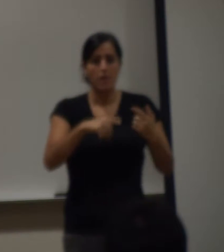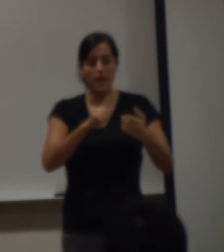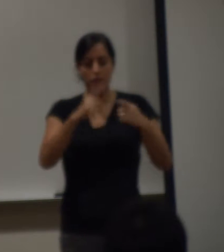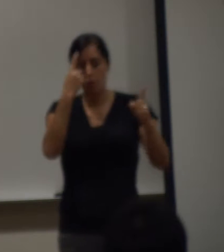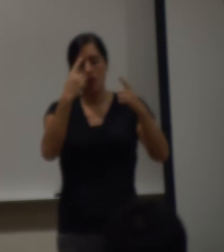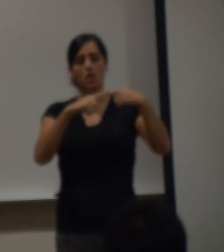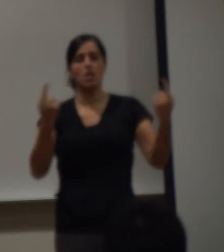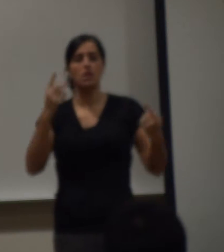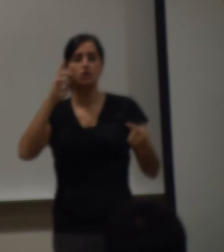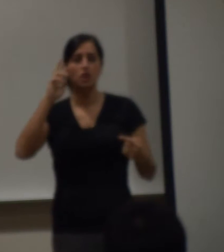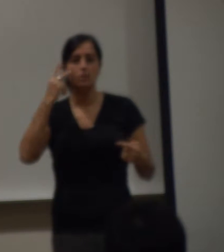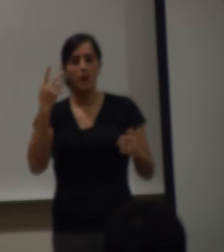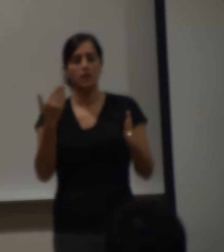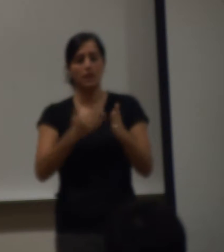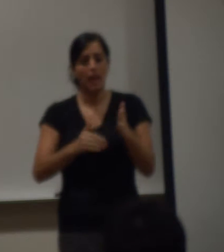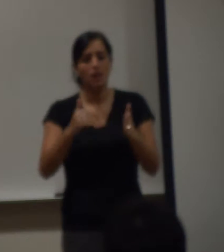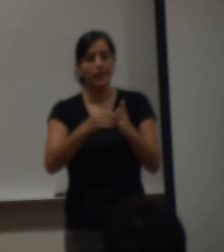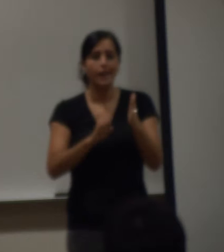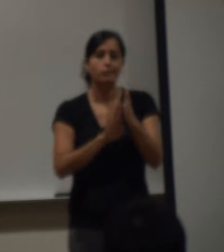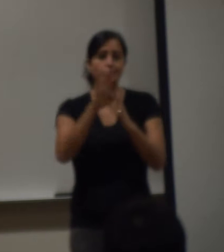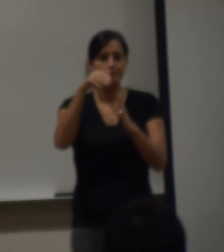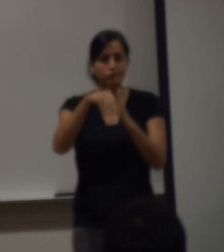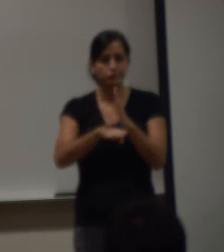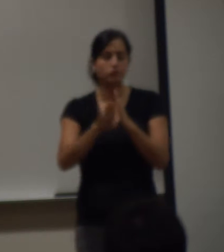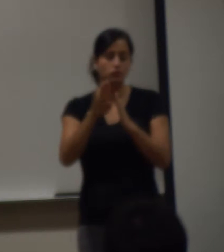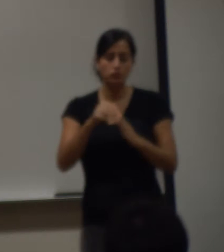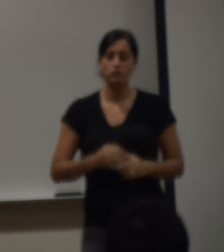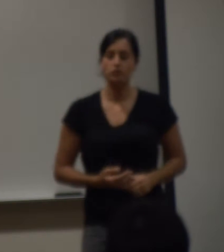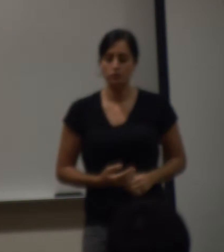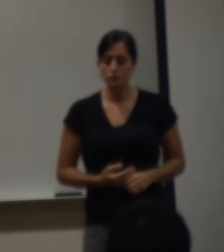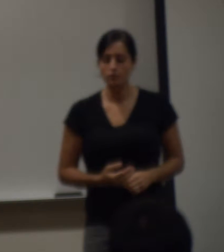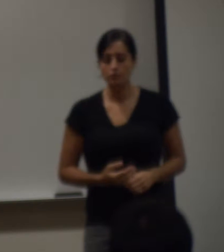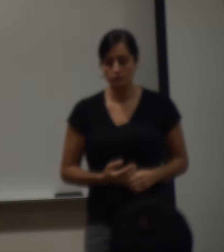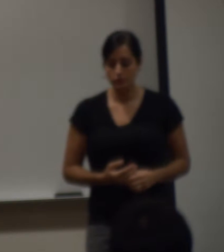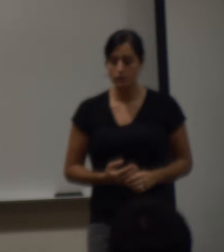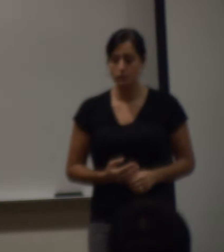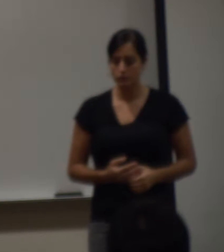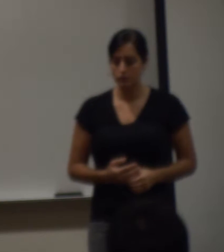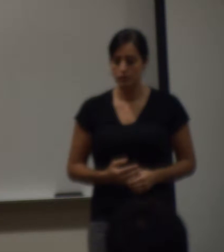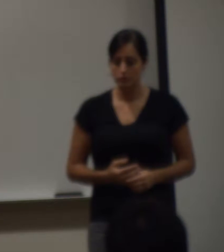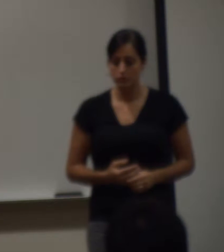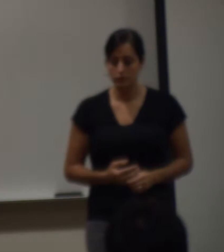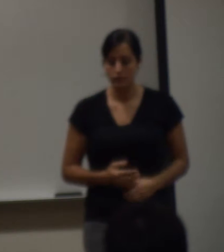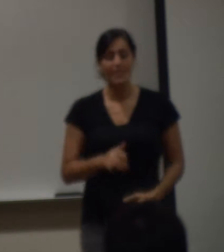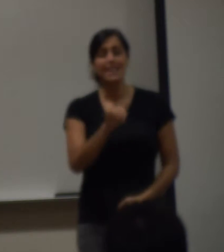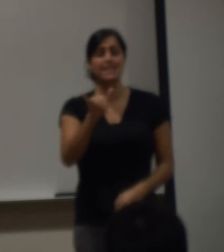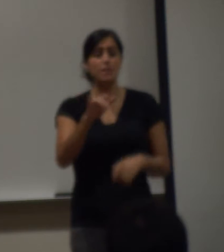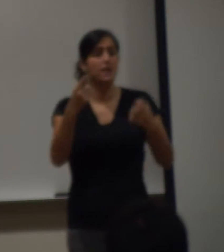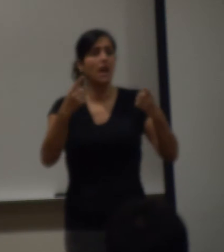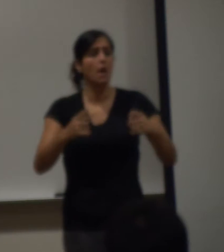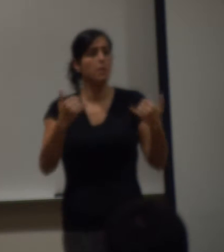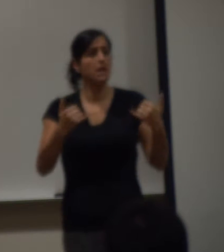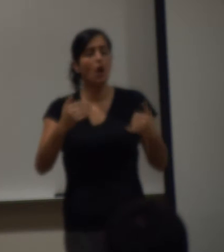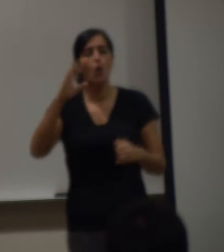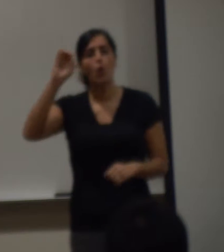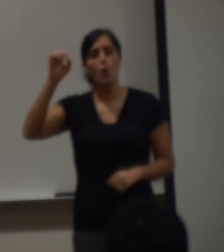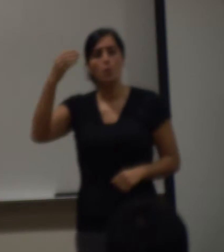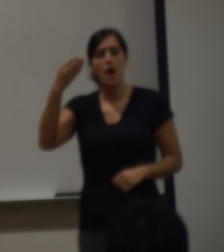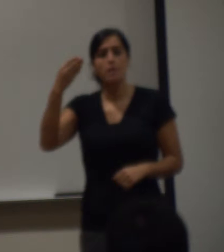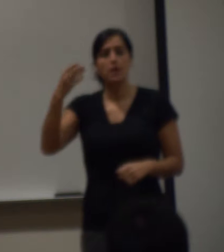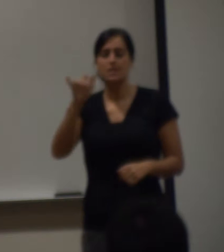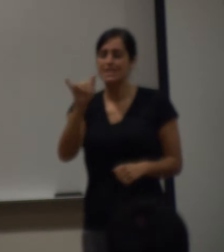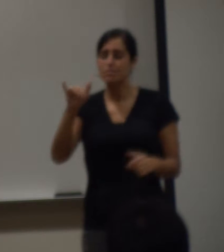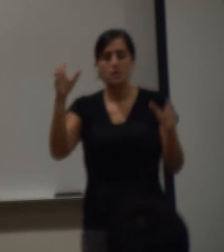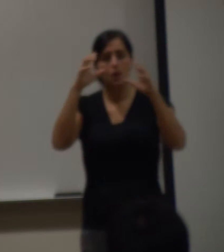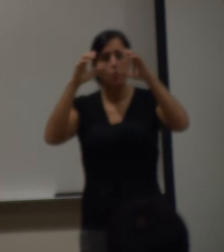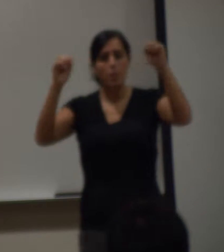follow. And certainly we're seeing exactly the same thing during the Obama administration.